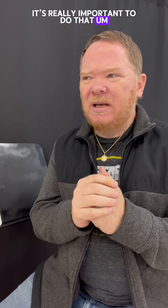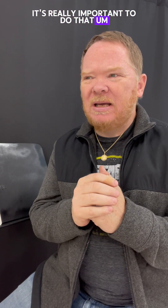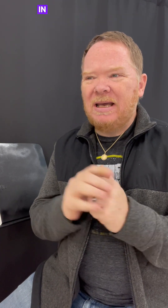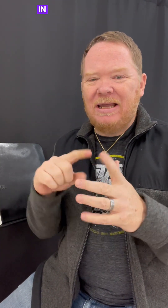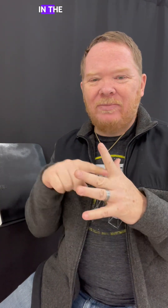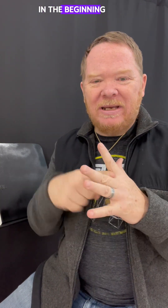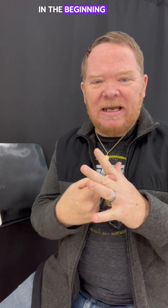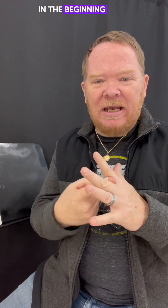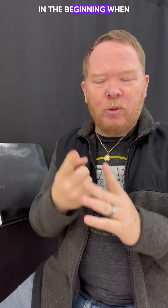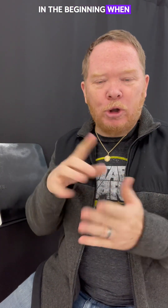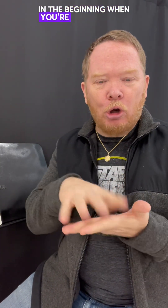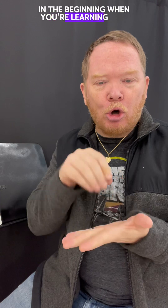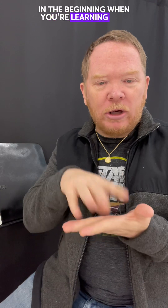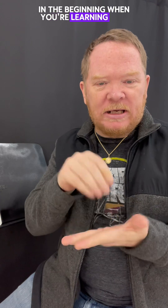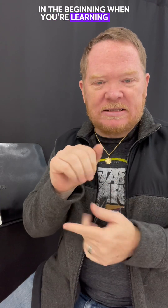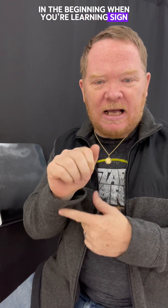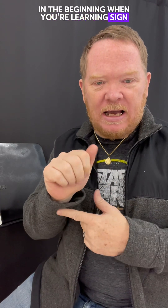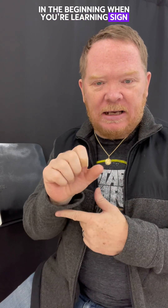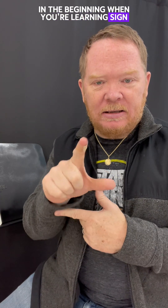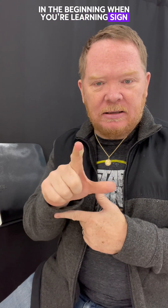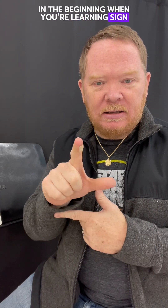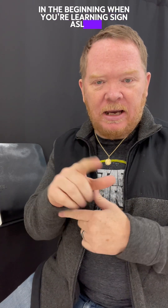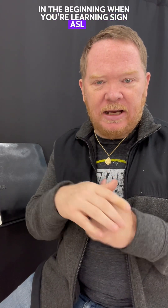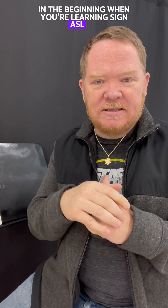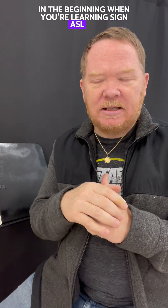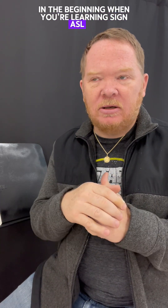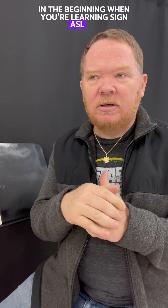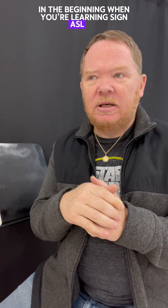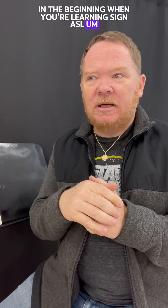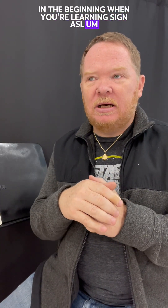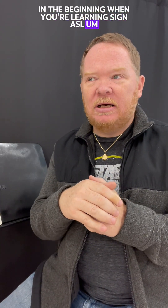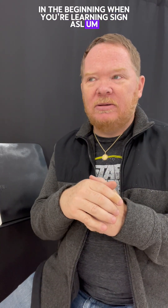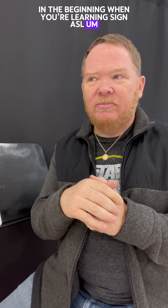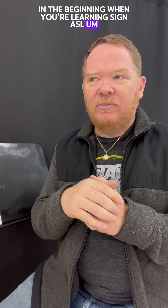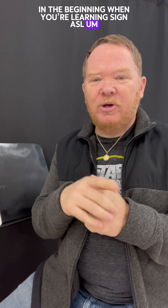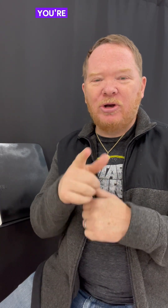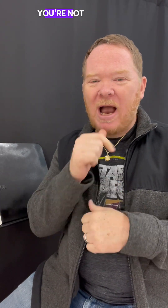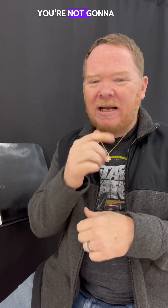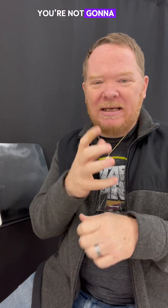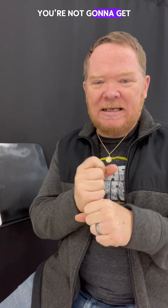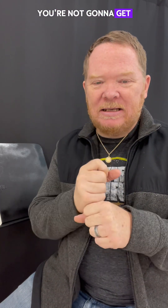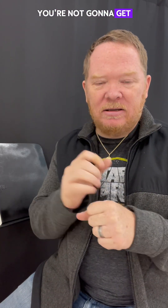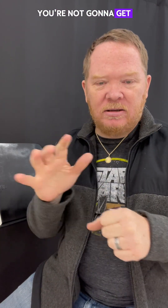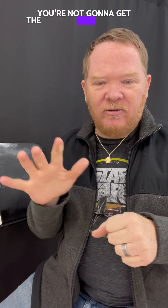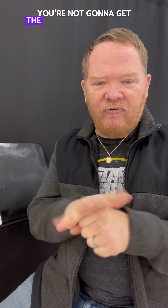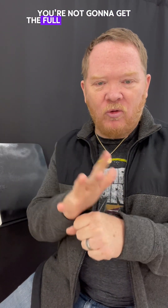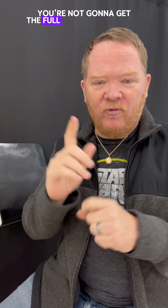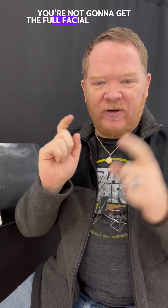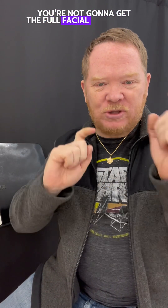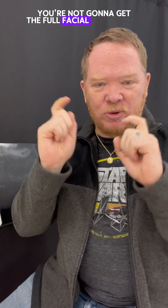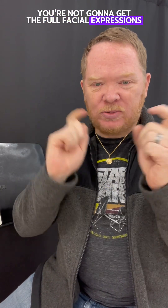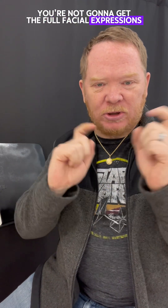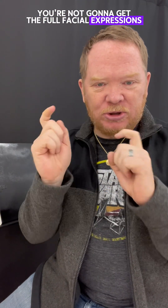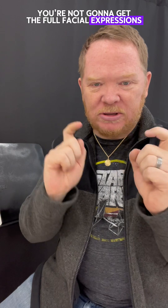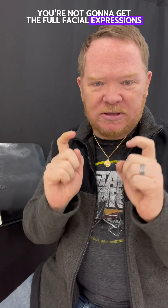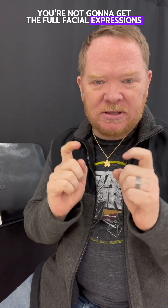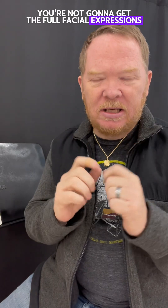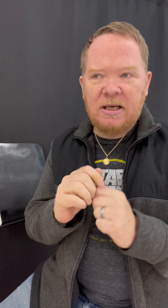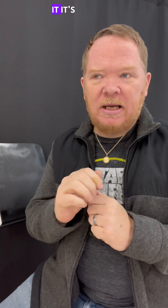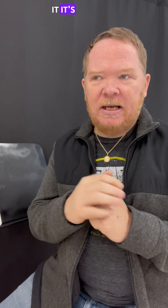In the beginning, when you're learning sign ASL, you're not going to get the full facial expressions. It's